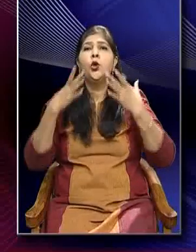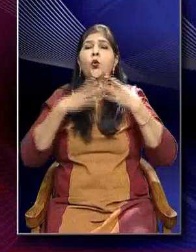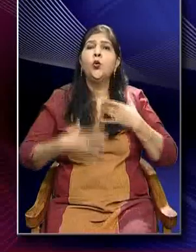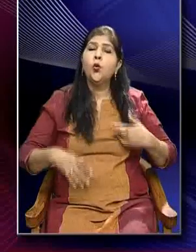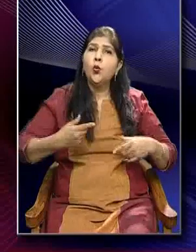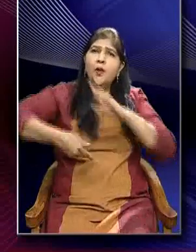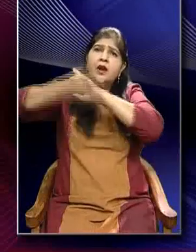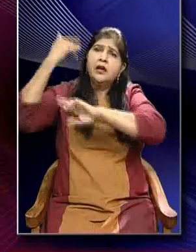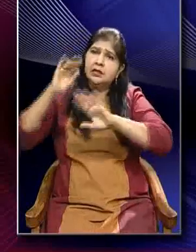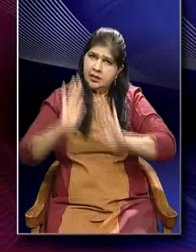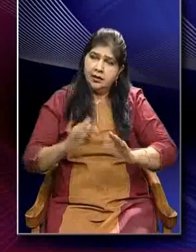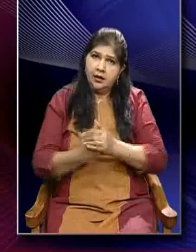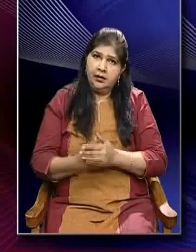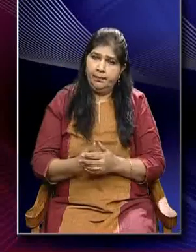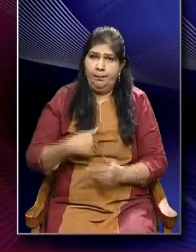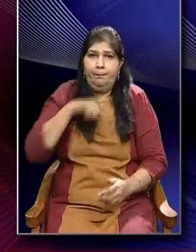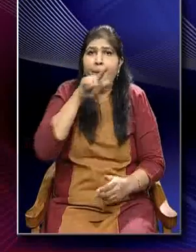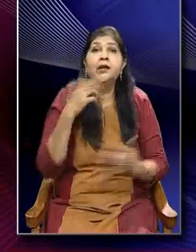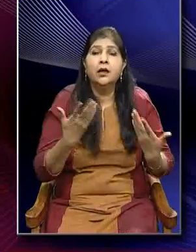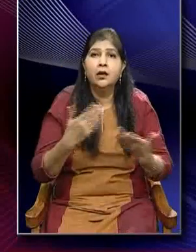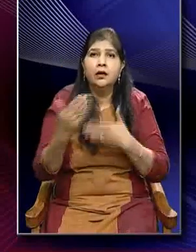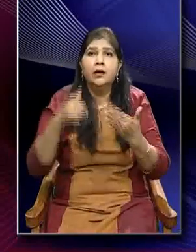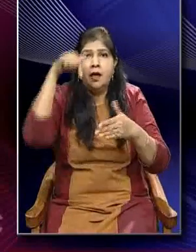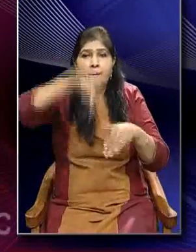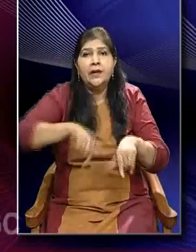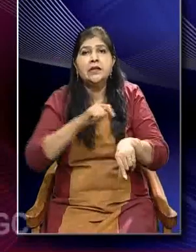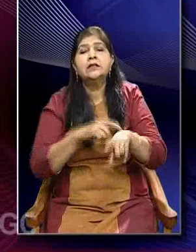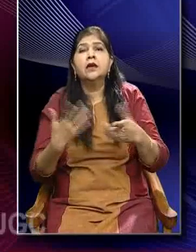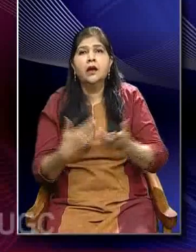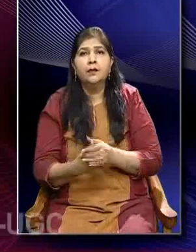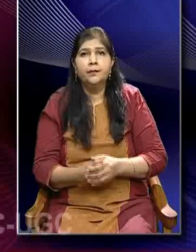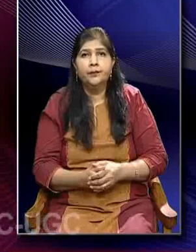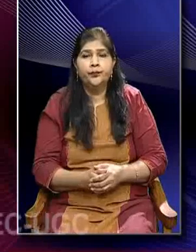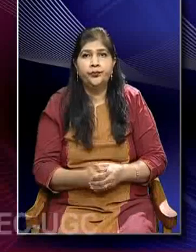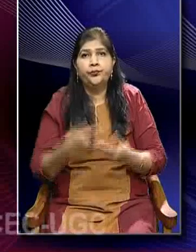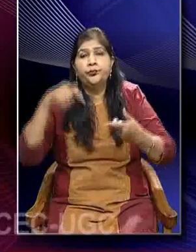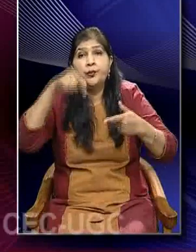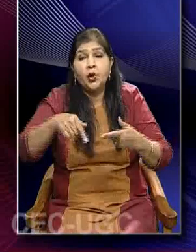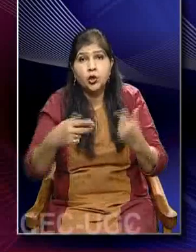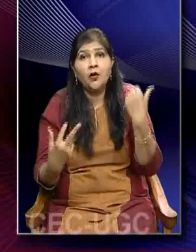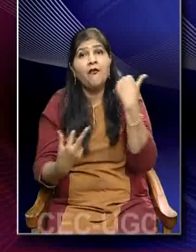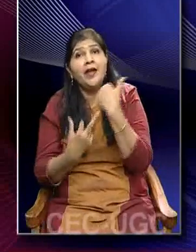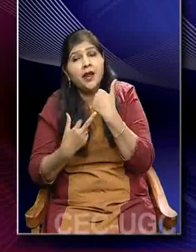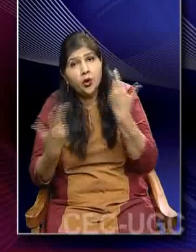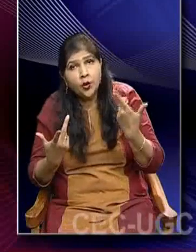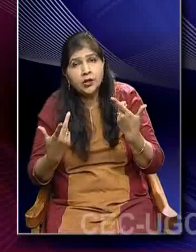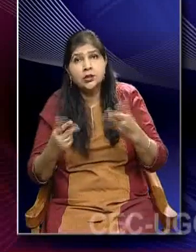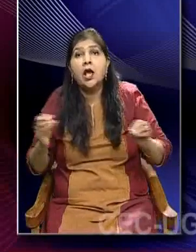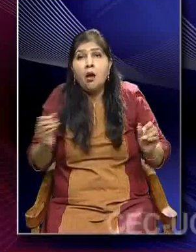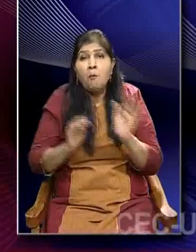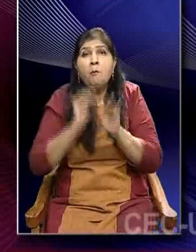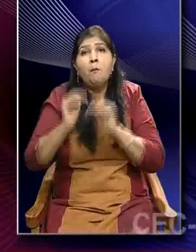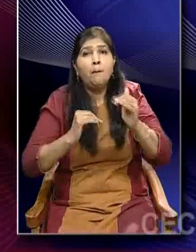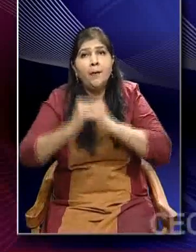history. But in the present time, because of technological